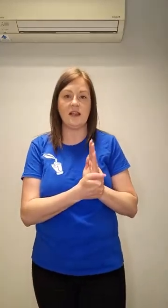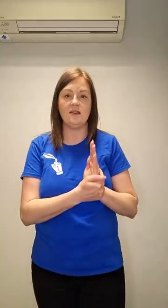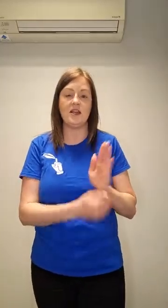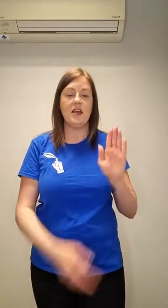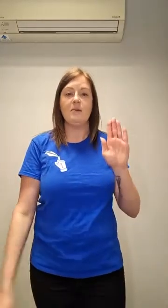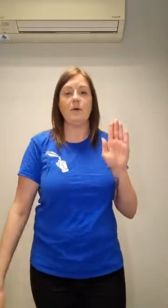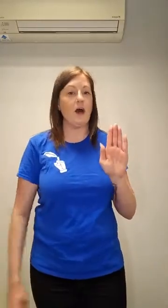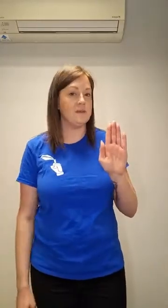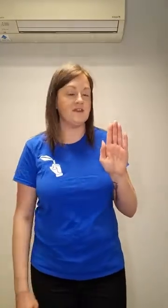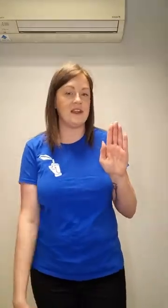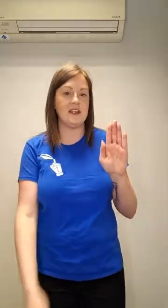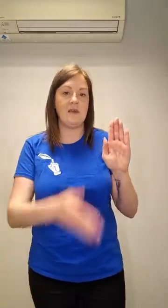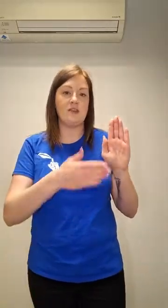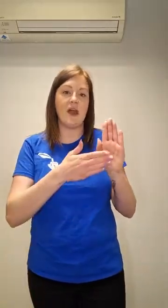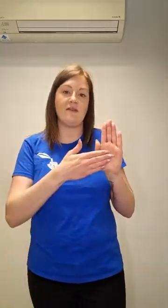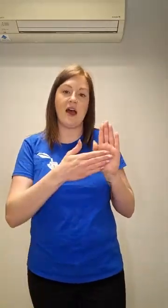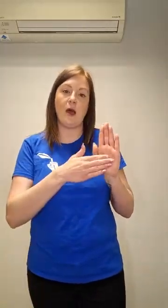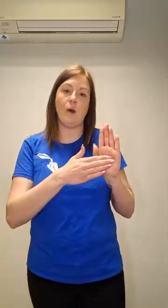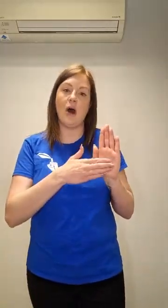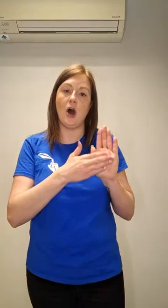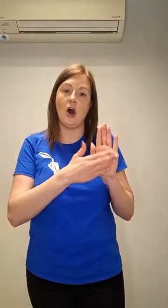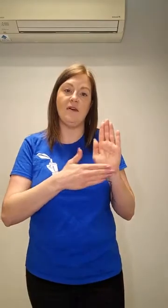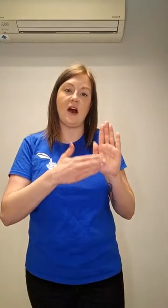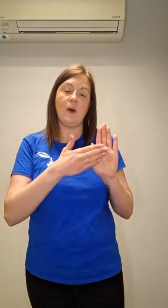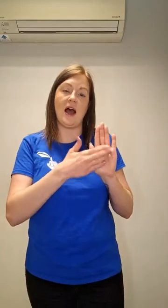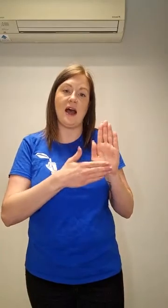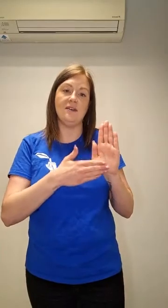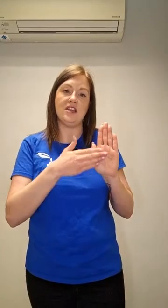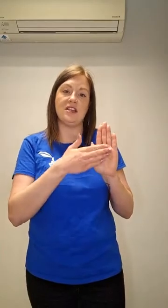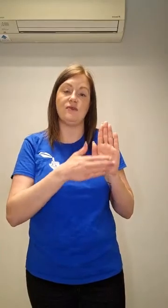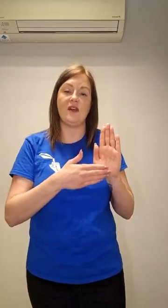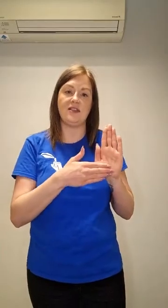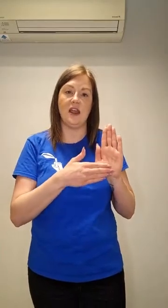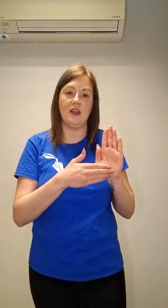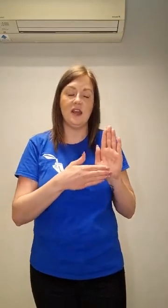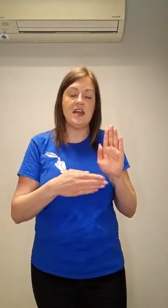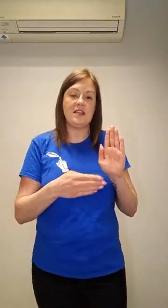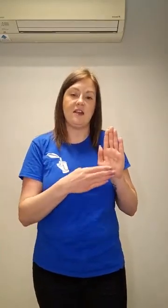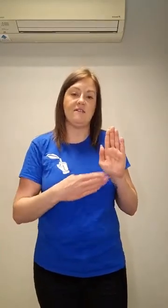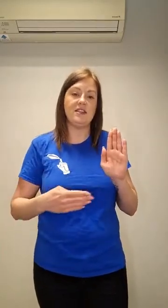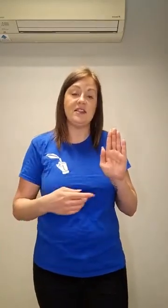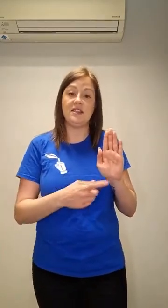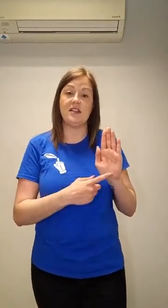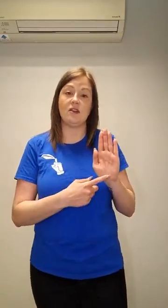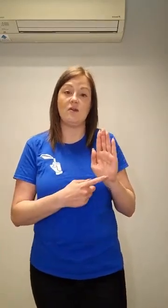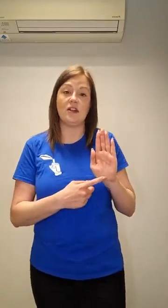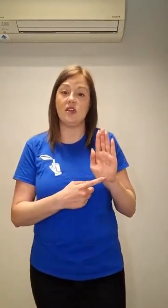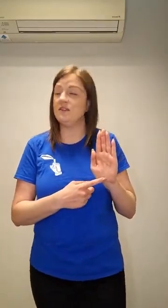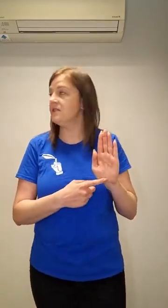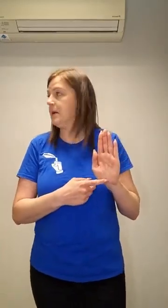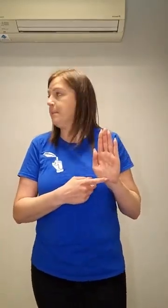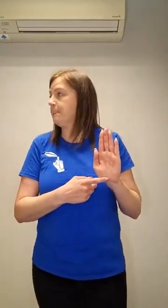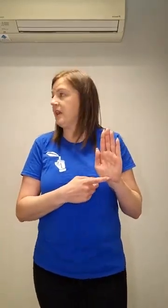second. But palms facing means wherever our palm of our hand is facing. They can face in 6 directions.